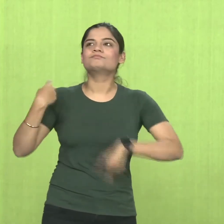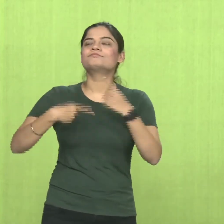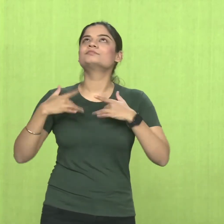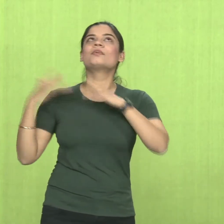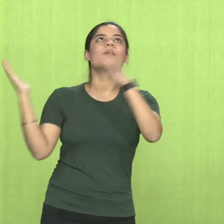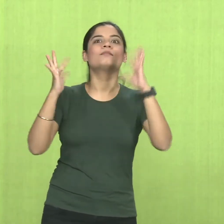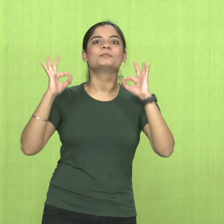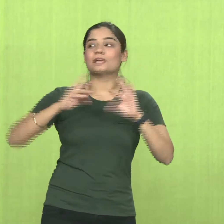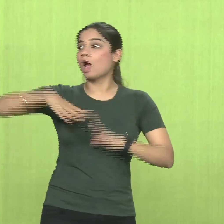our body.